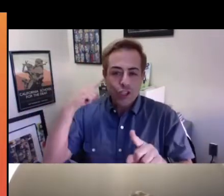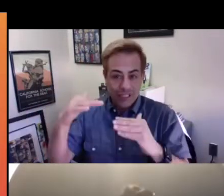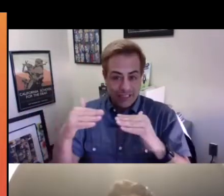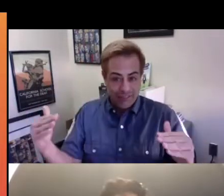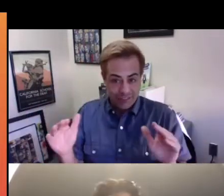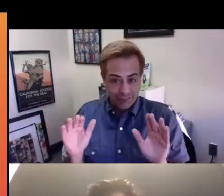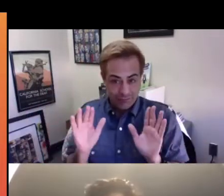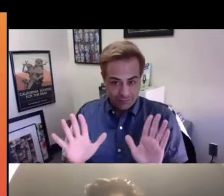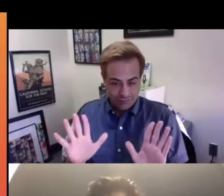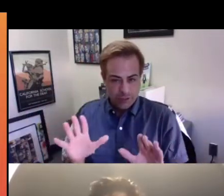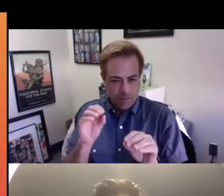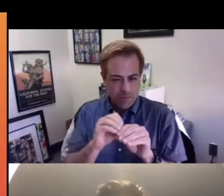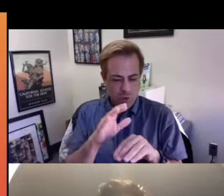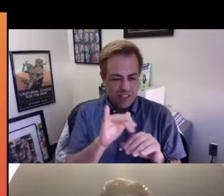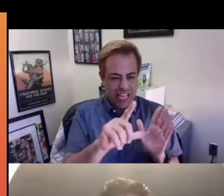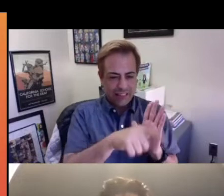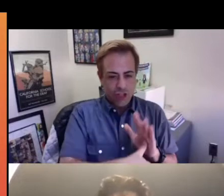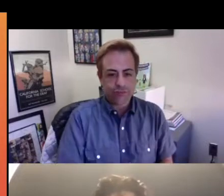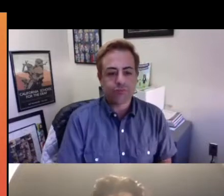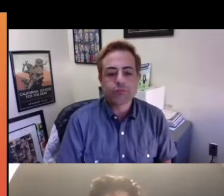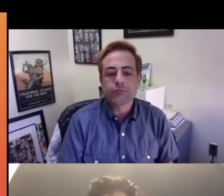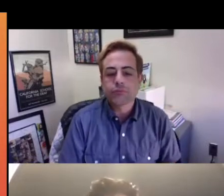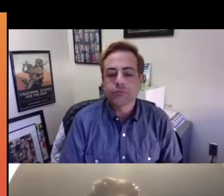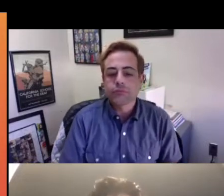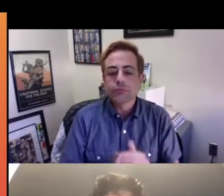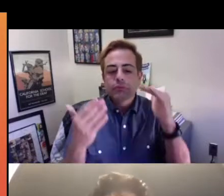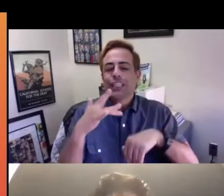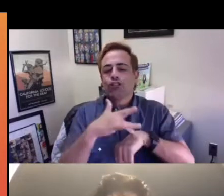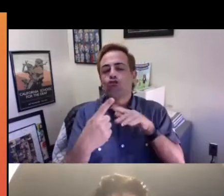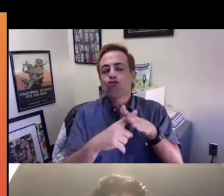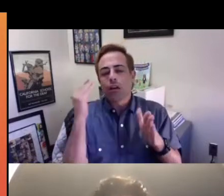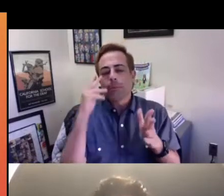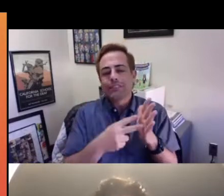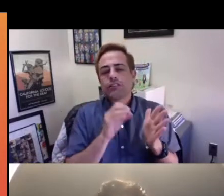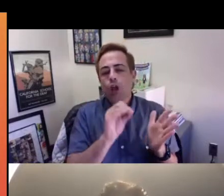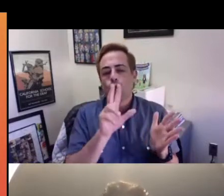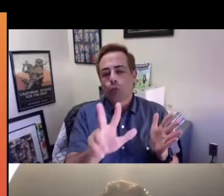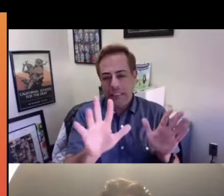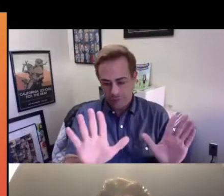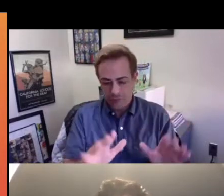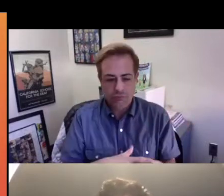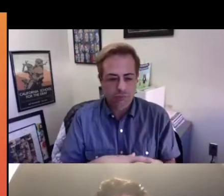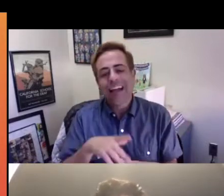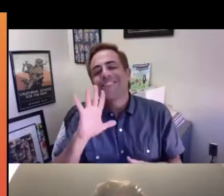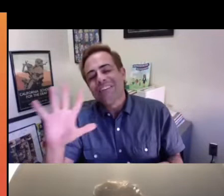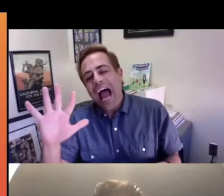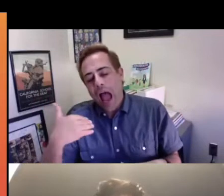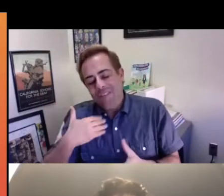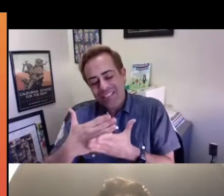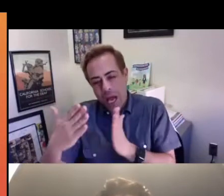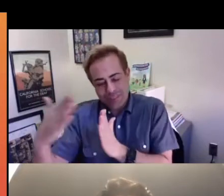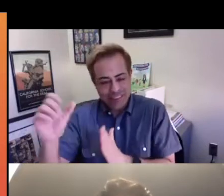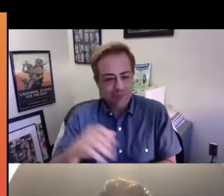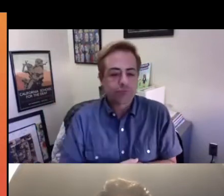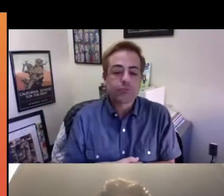what that means. So we just say deaf. That applies to all hearing loss levels. And also